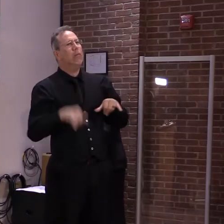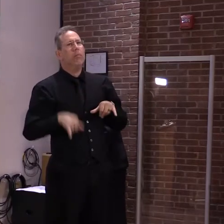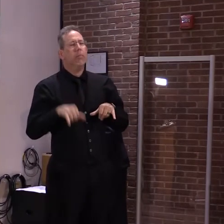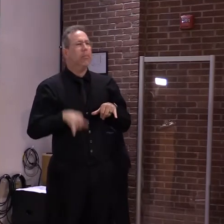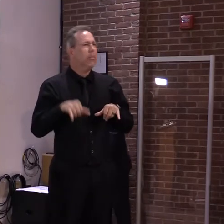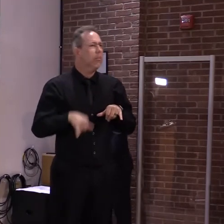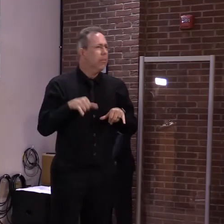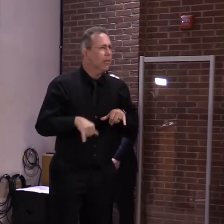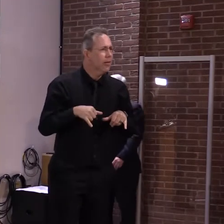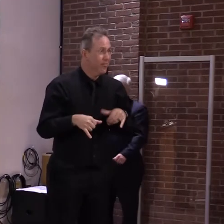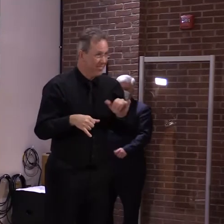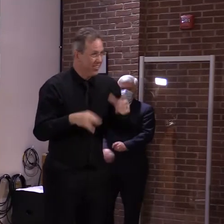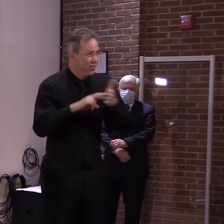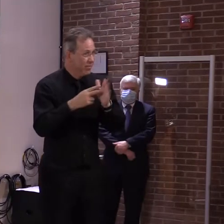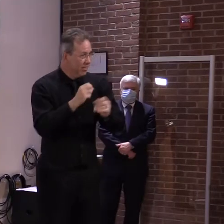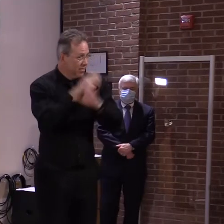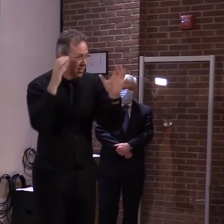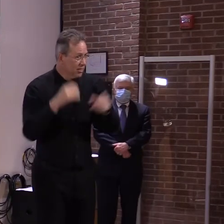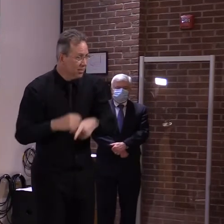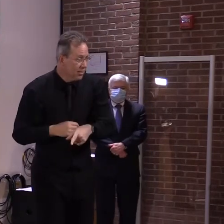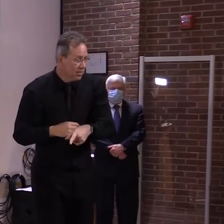point?